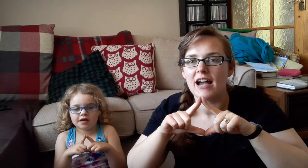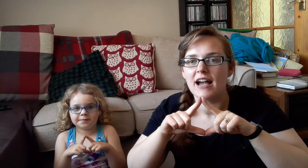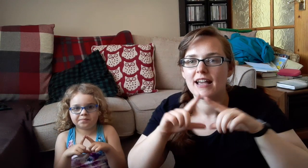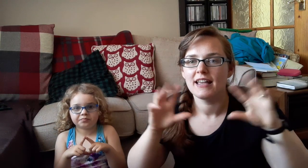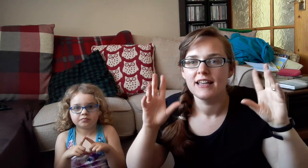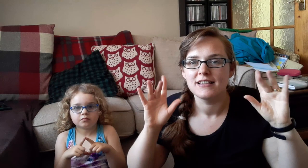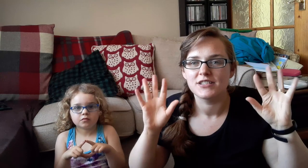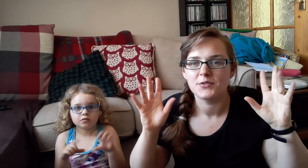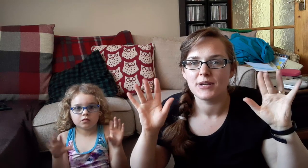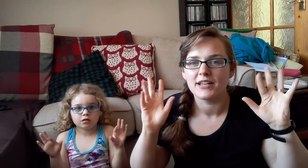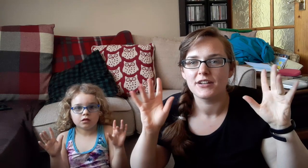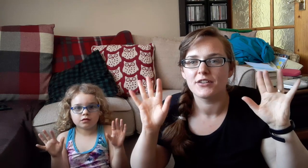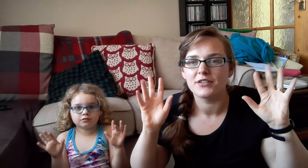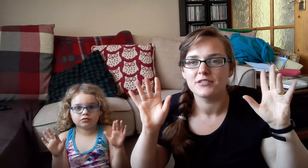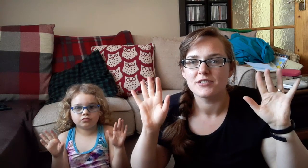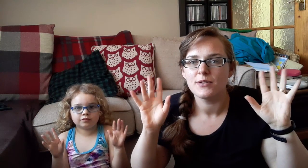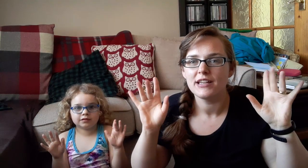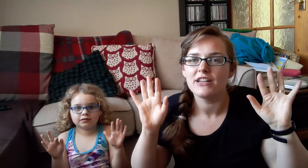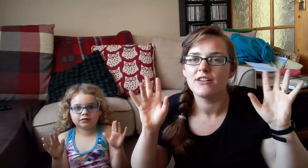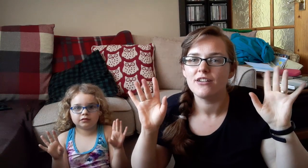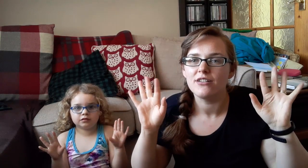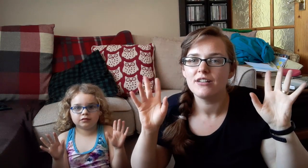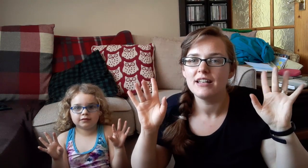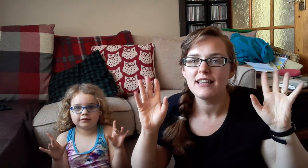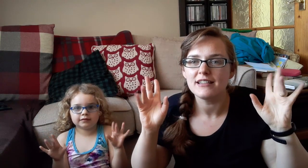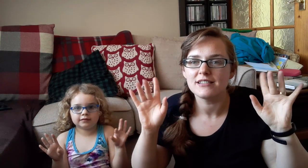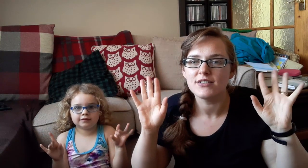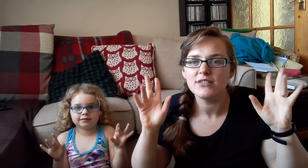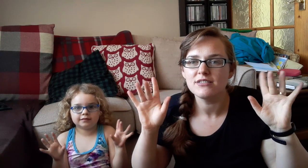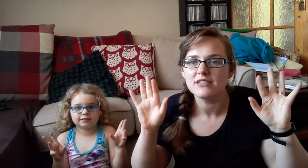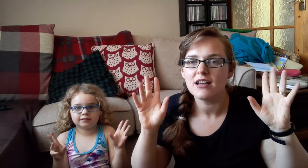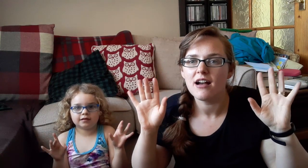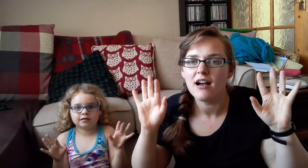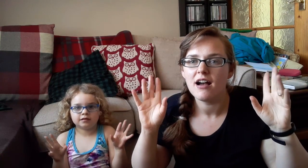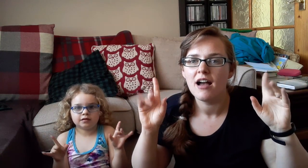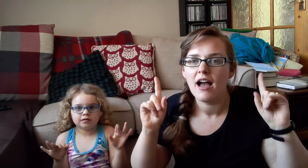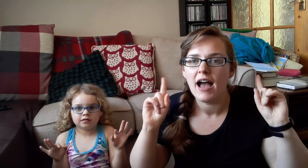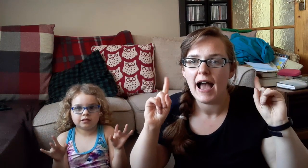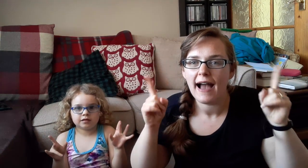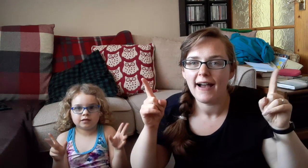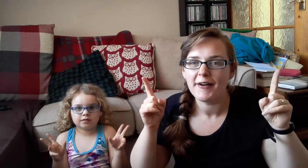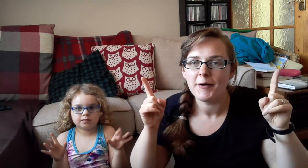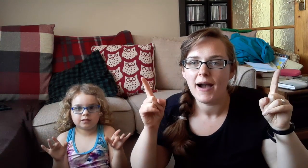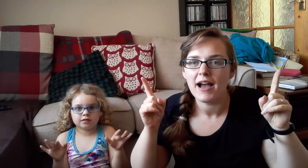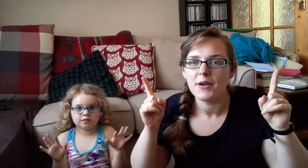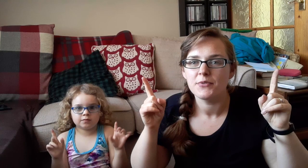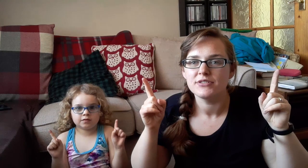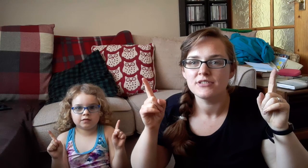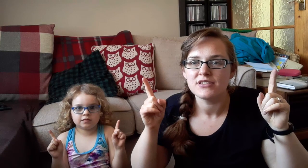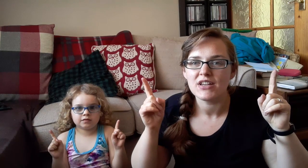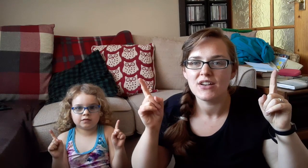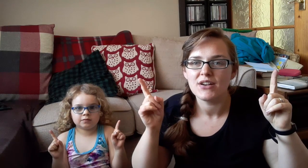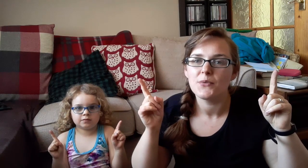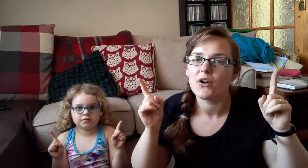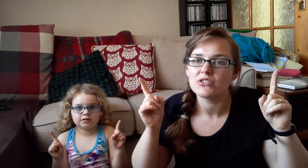sky. Twinkle, twinkle, little star, how I wonder what